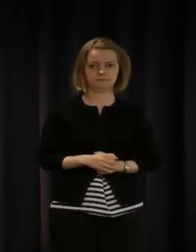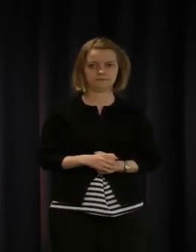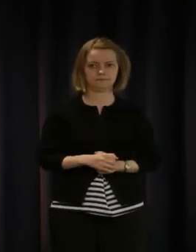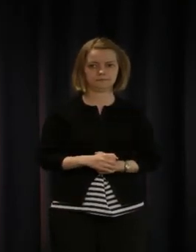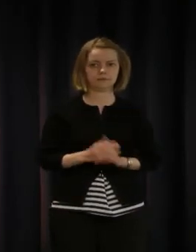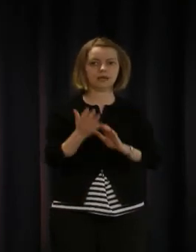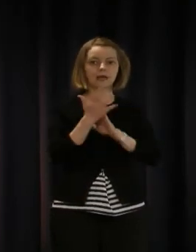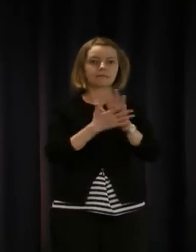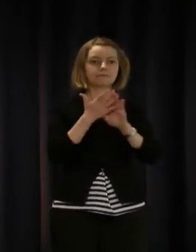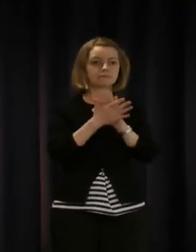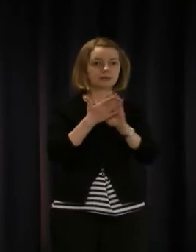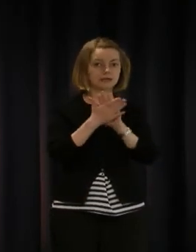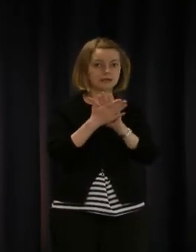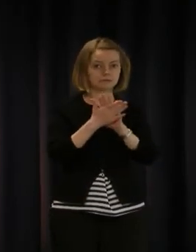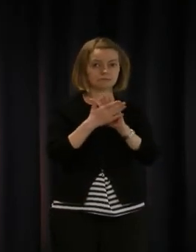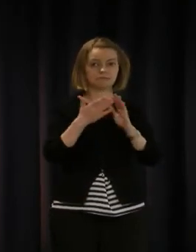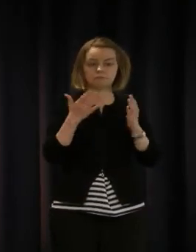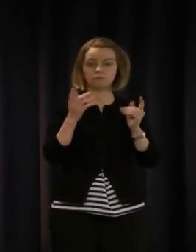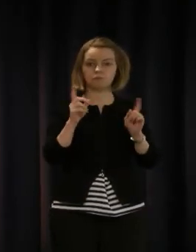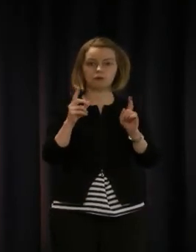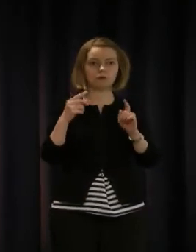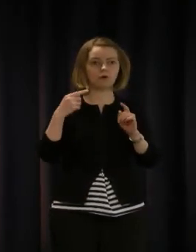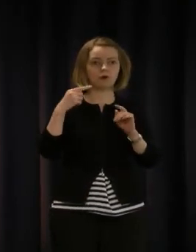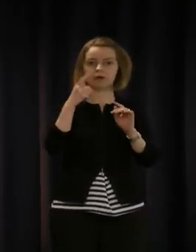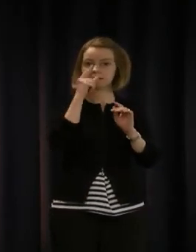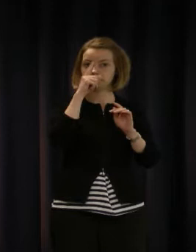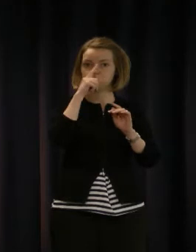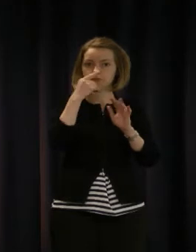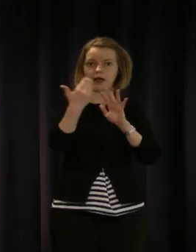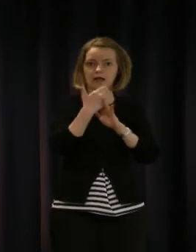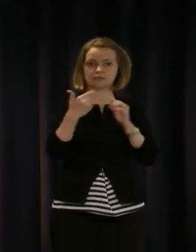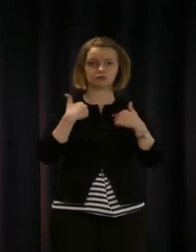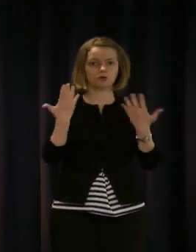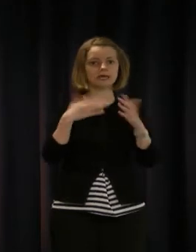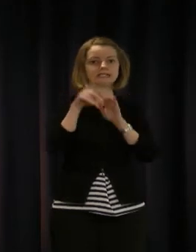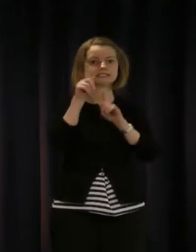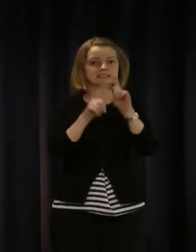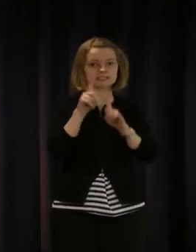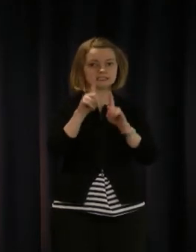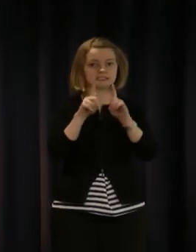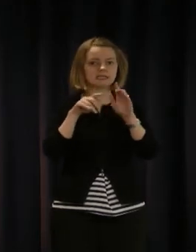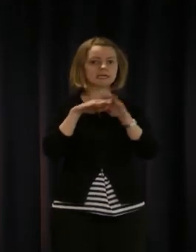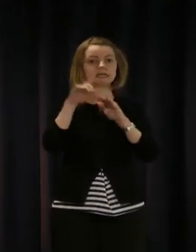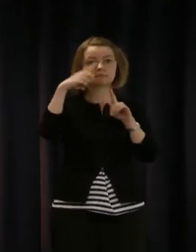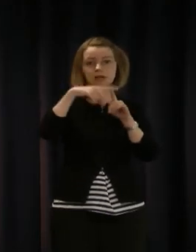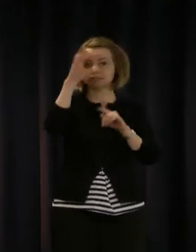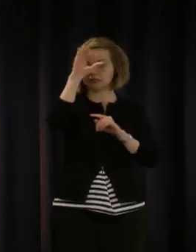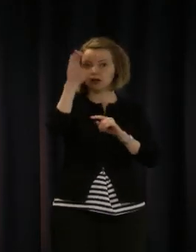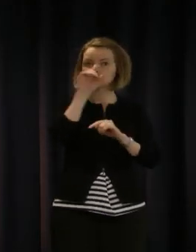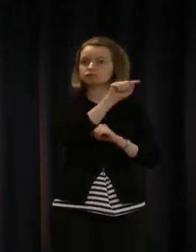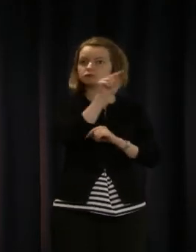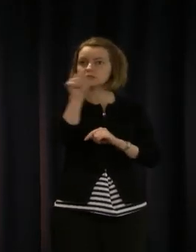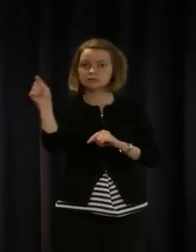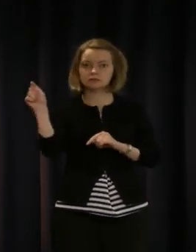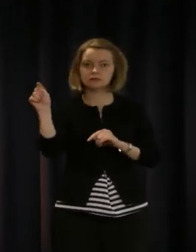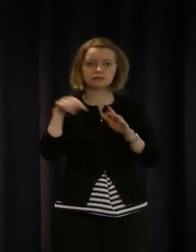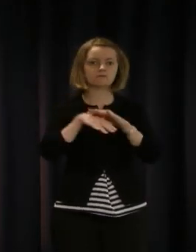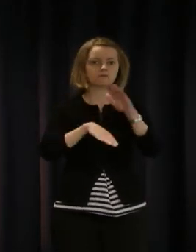This means being accessible across cities, regions, across the whole of Australia.